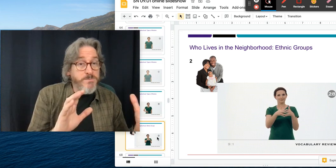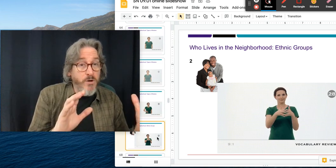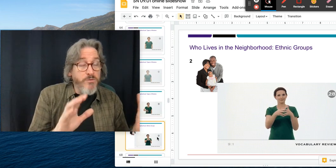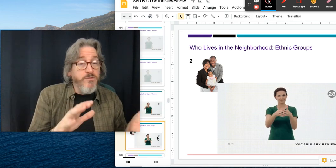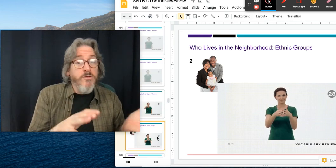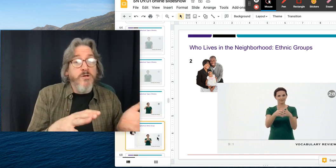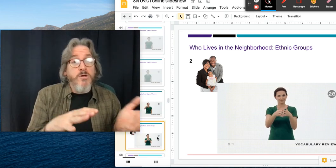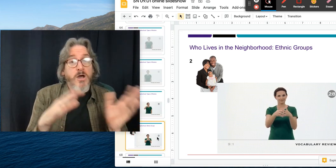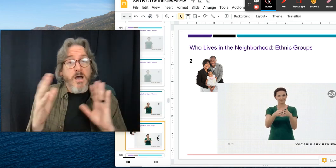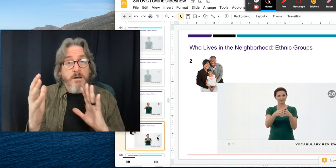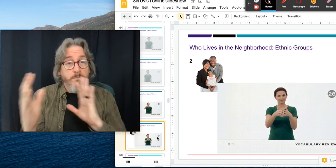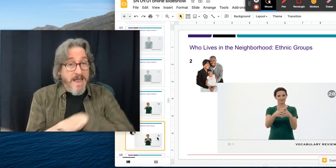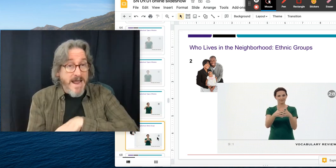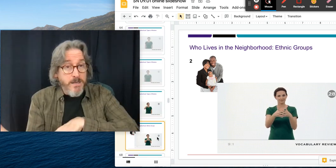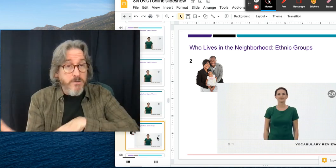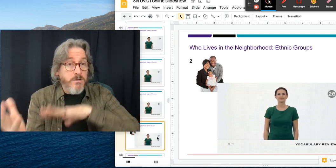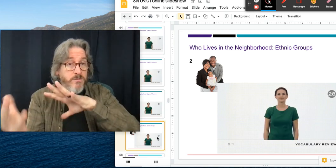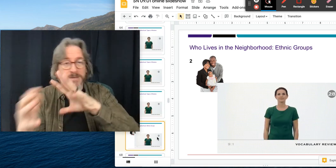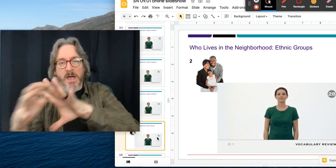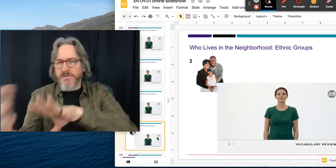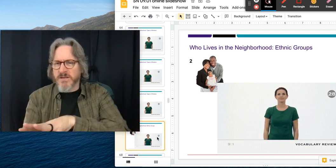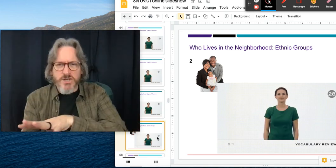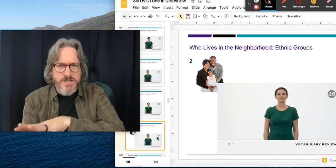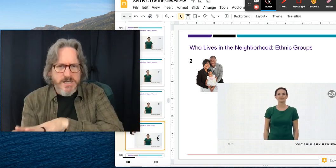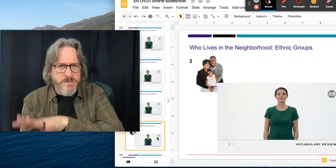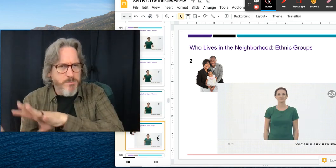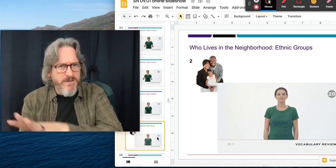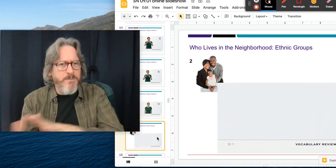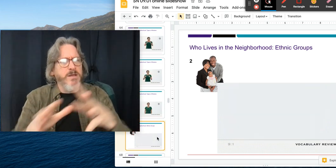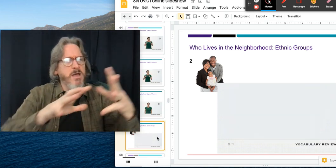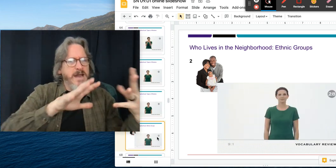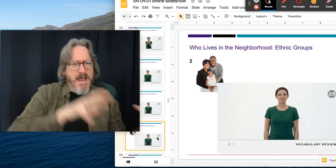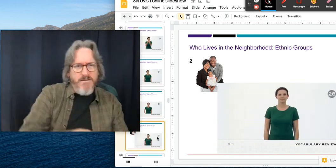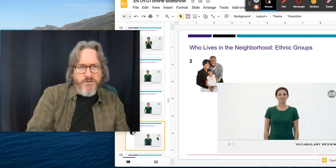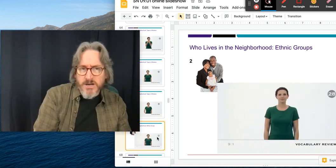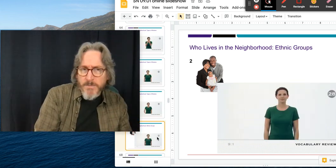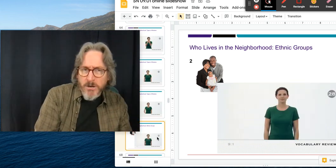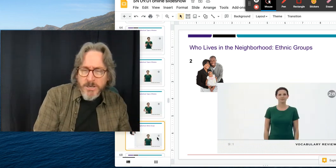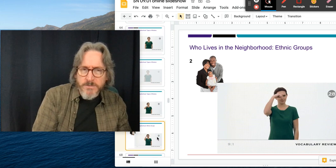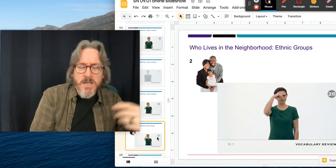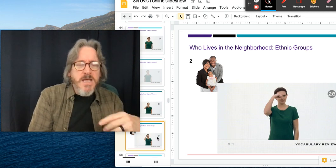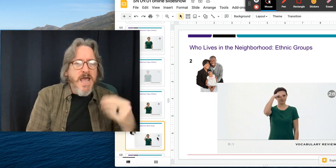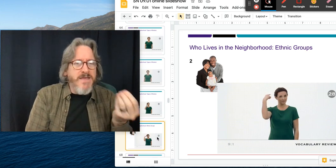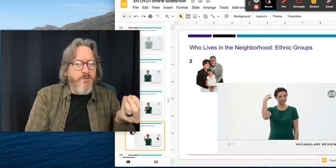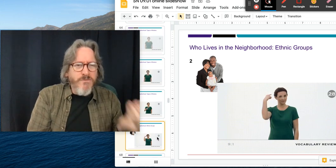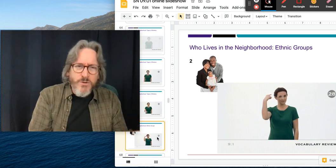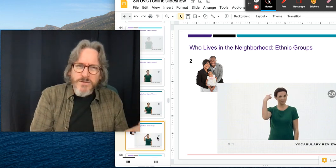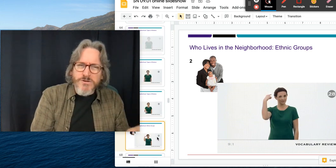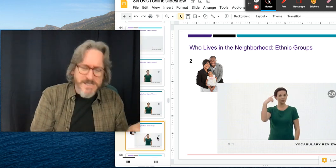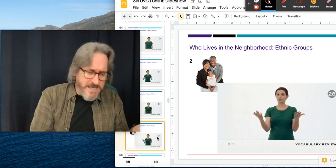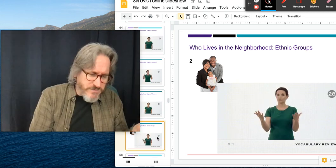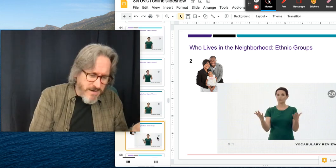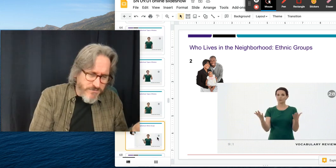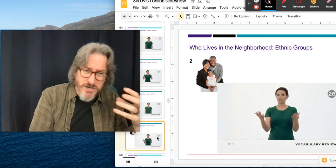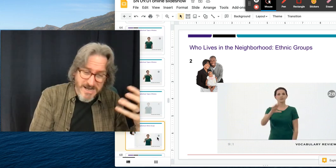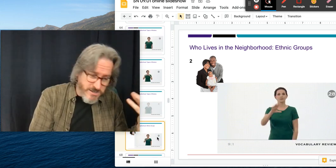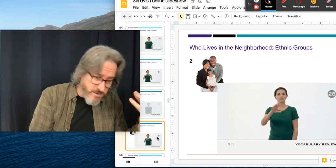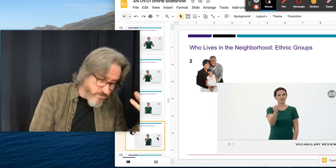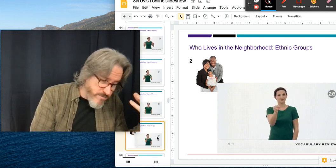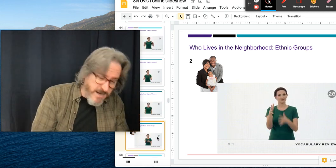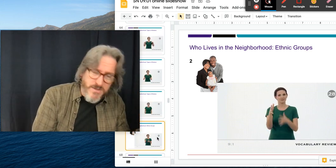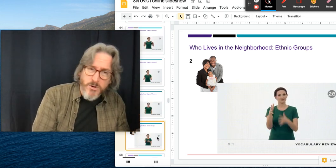she signs both Black, like I think she signs Black family and African American. And there are a few different signs for